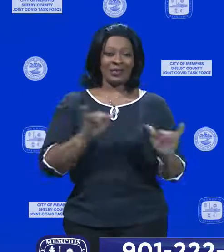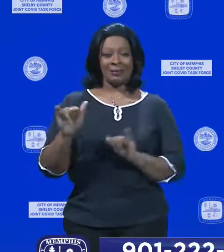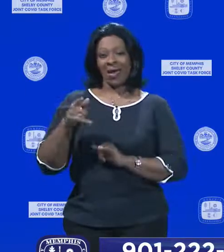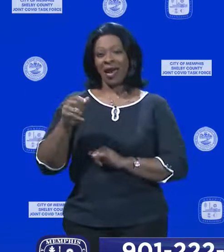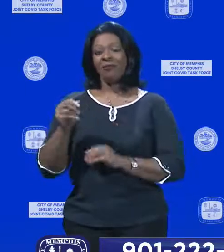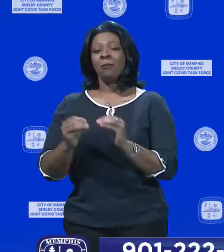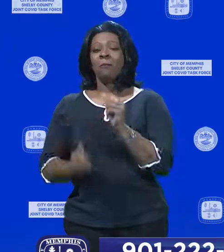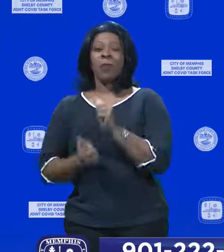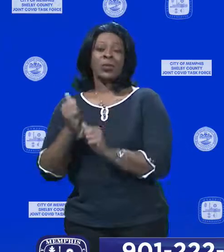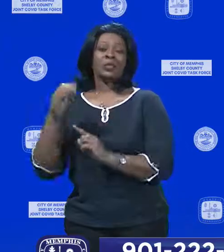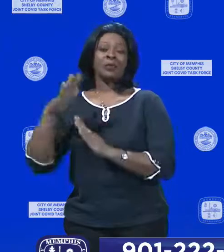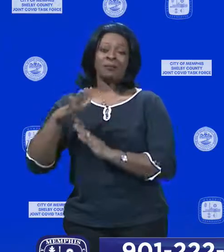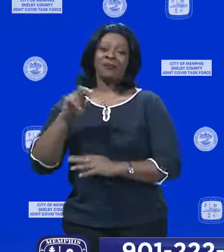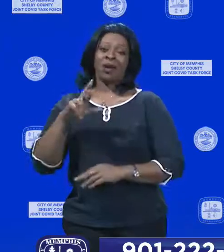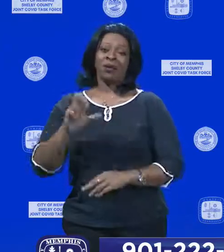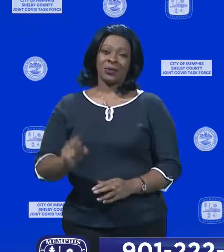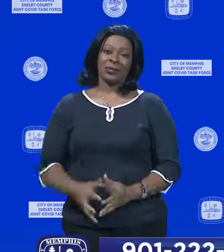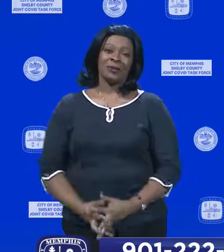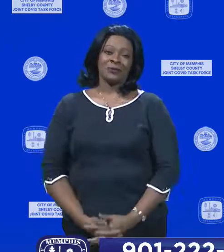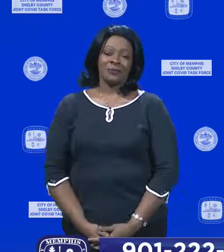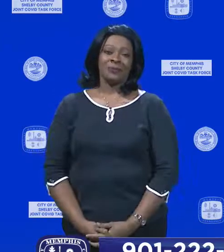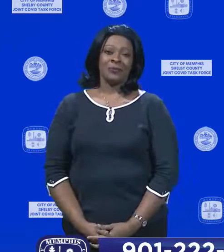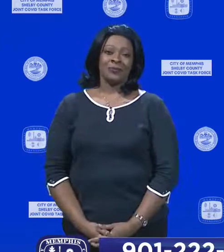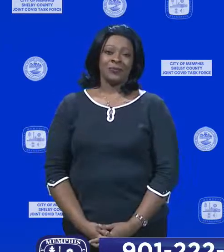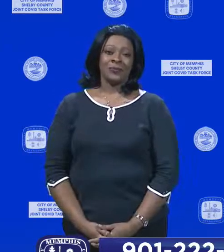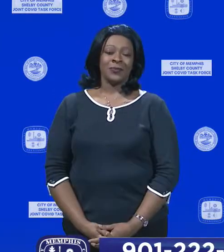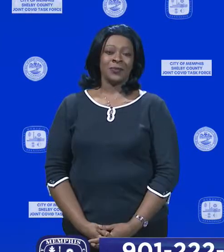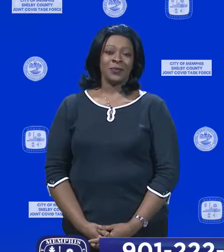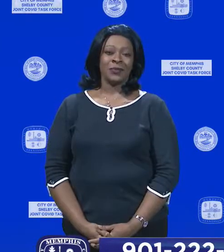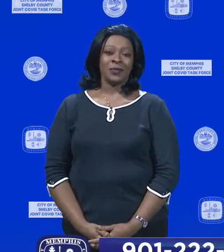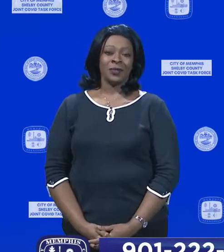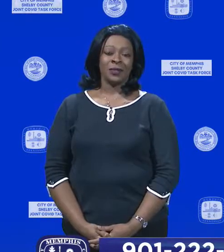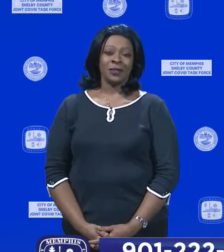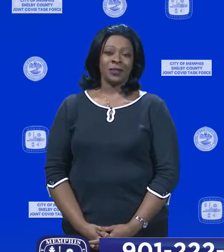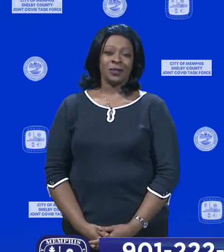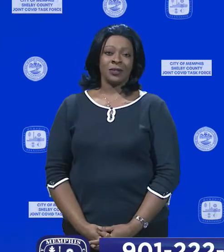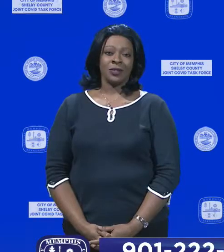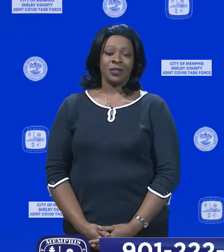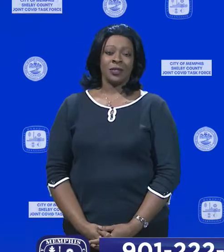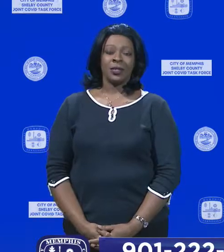a dominant virus. Daniel Connolly, Commercial Appeal.